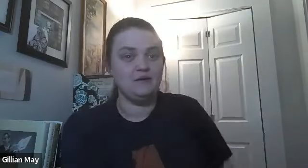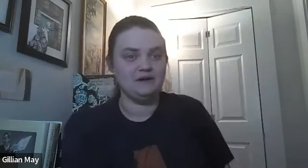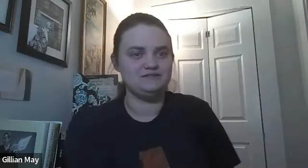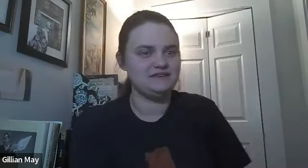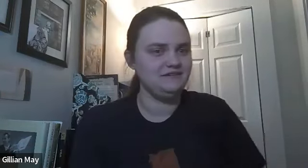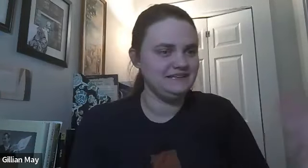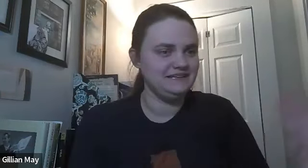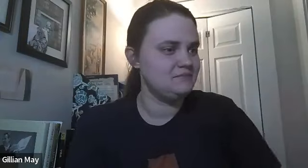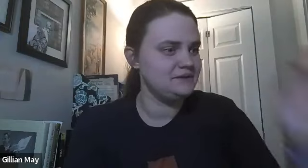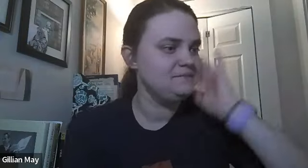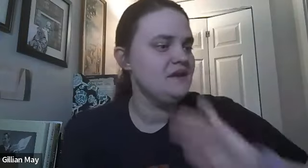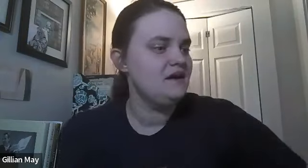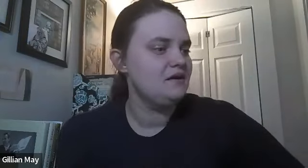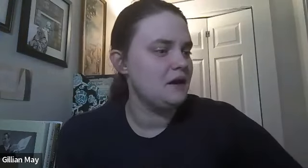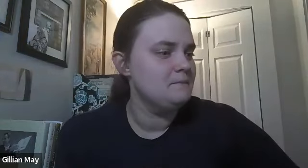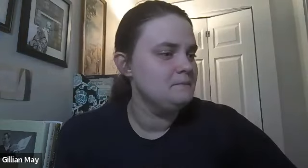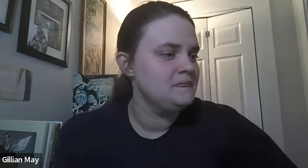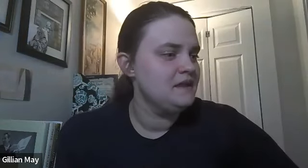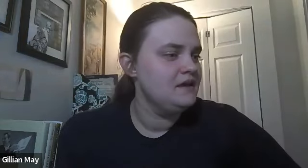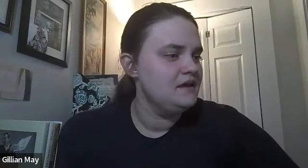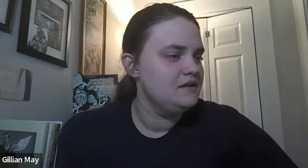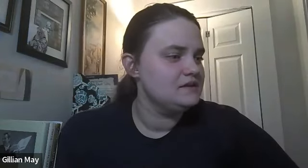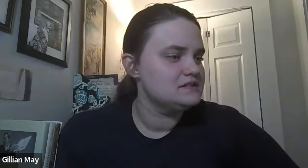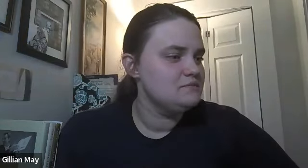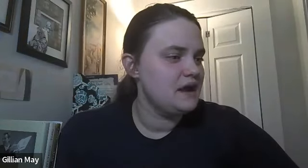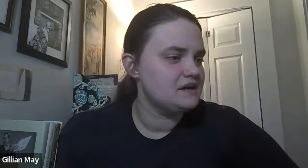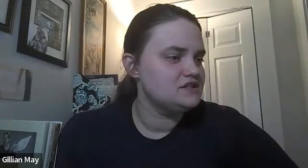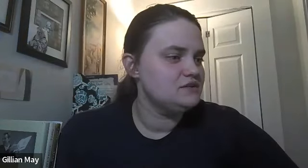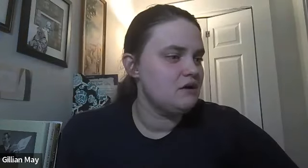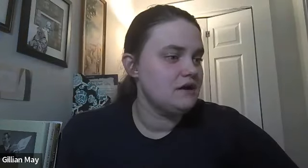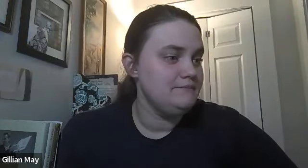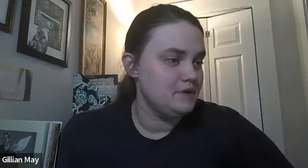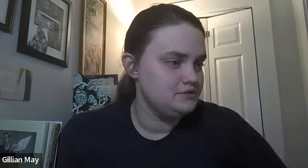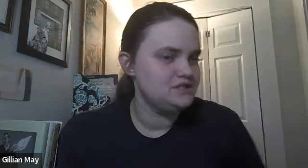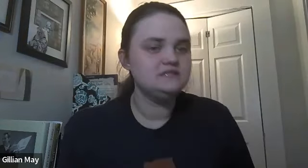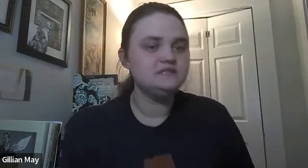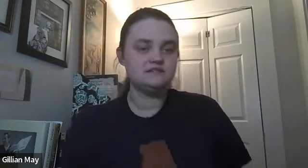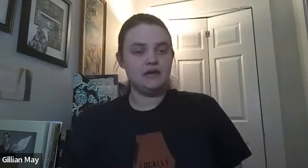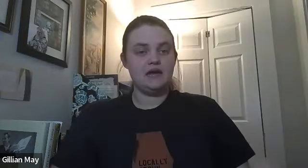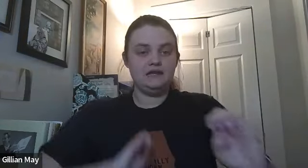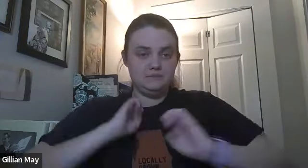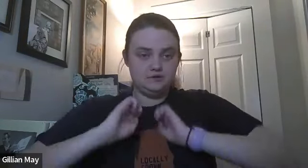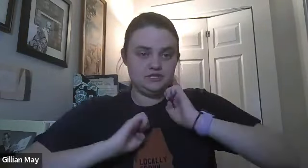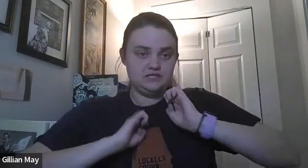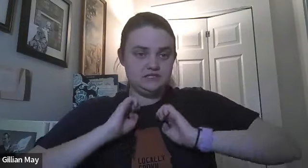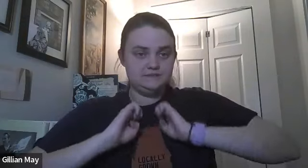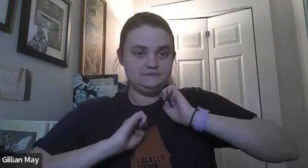going. So I was having to like stop it. Okay. Let's go back to our emotions. So we had emotions.